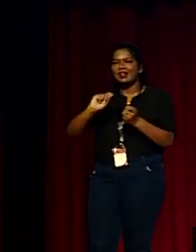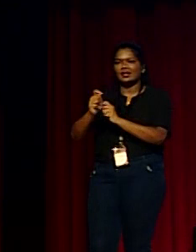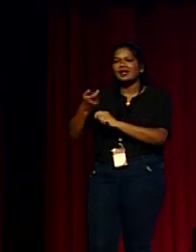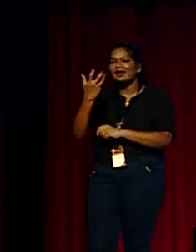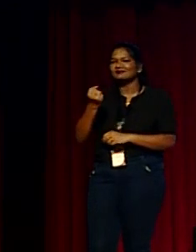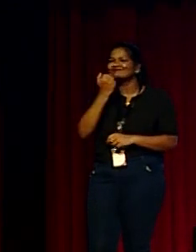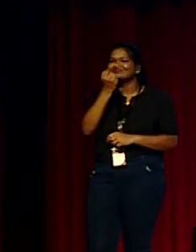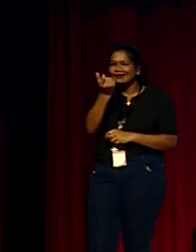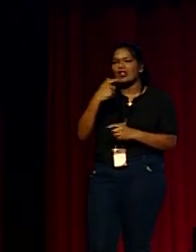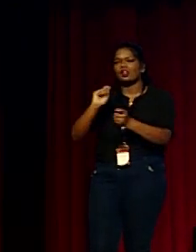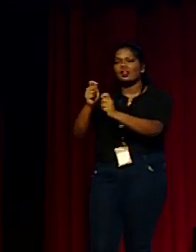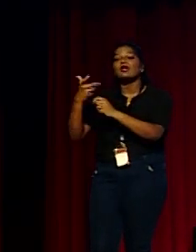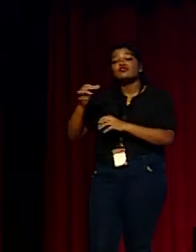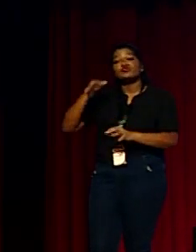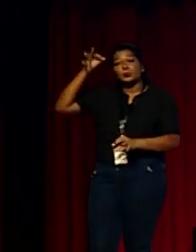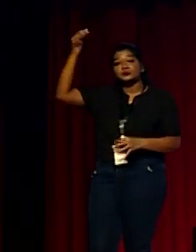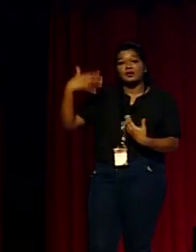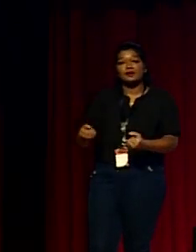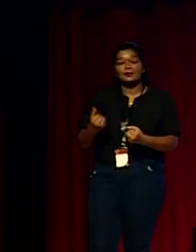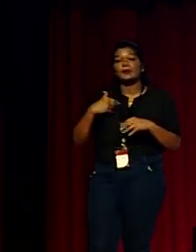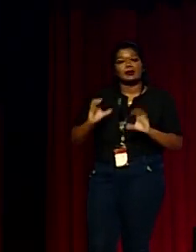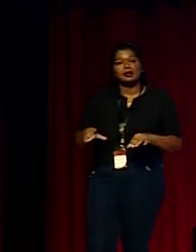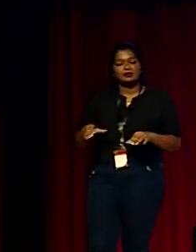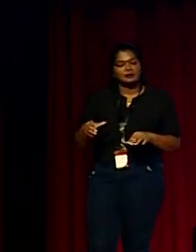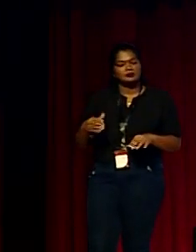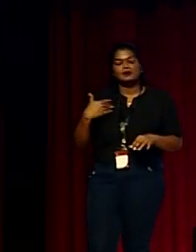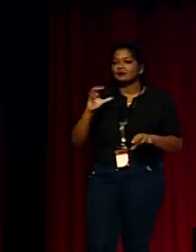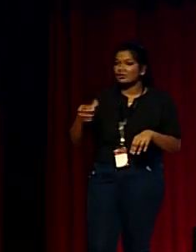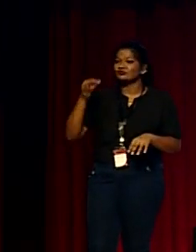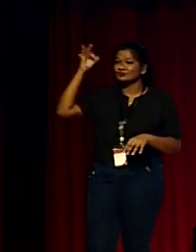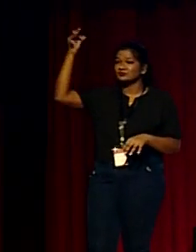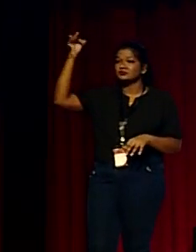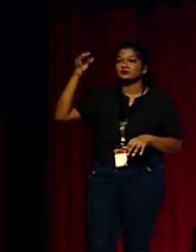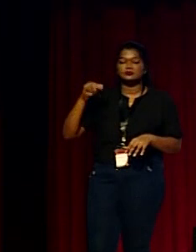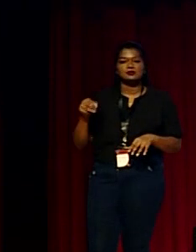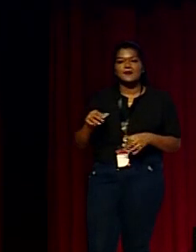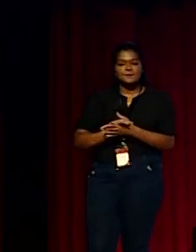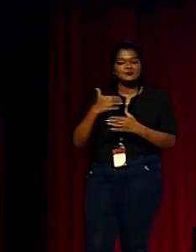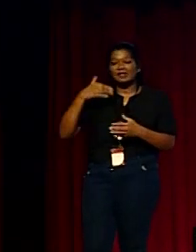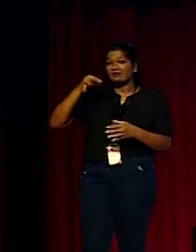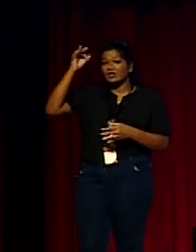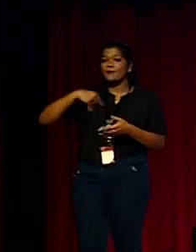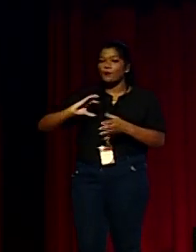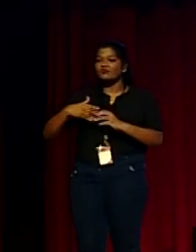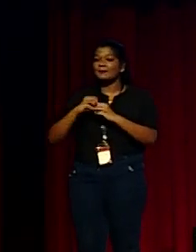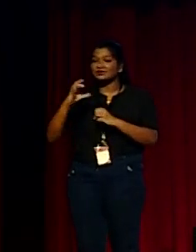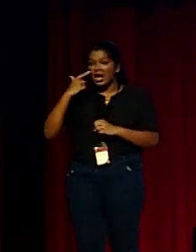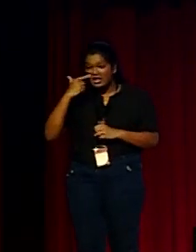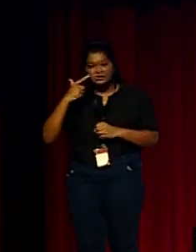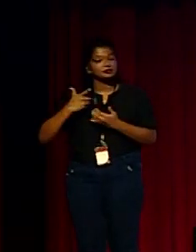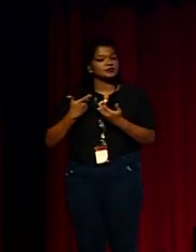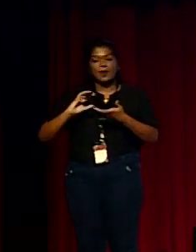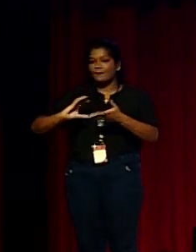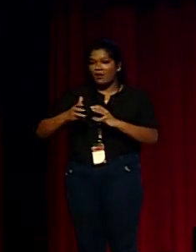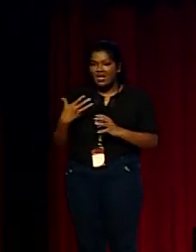errors. So in future we can modify our BCI subsystem model